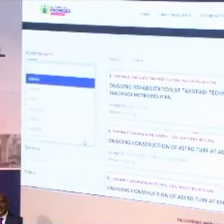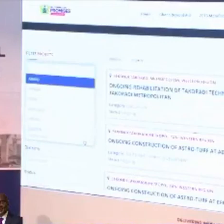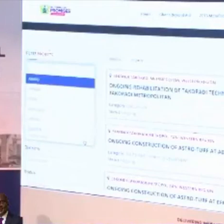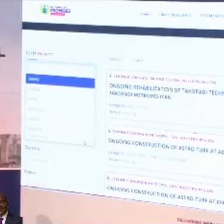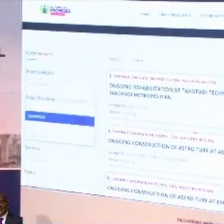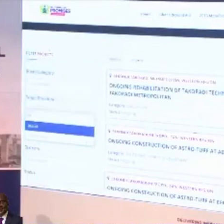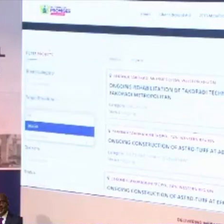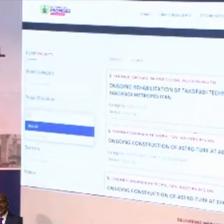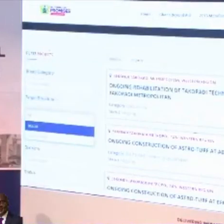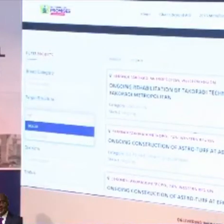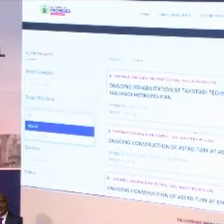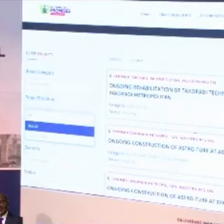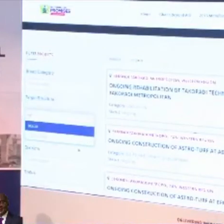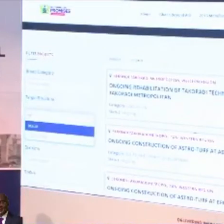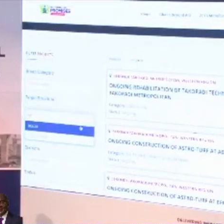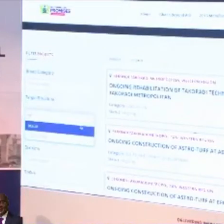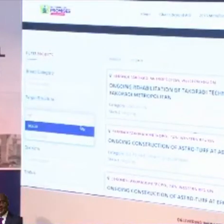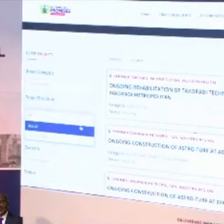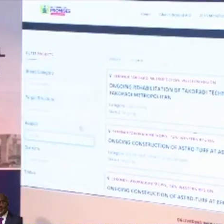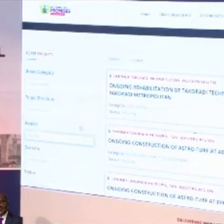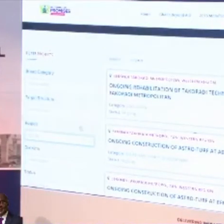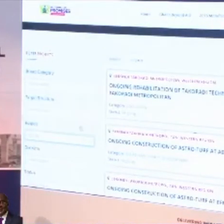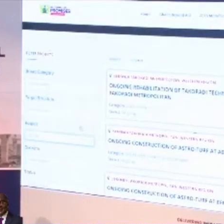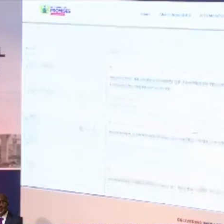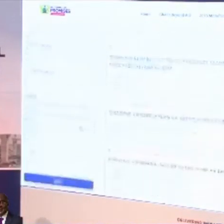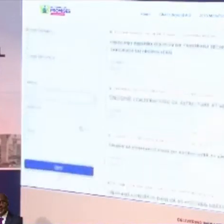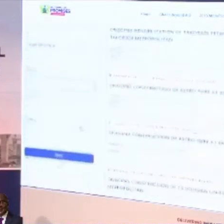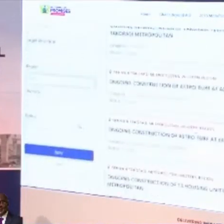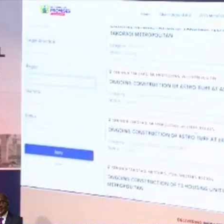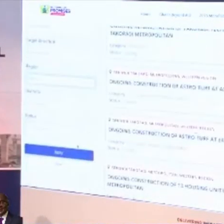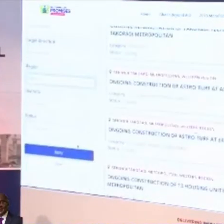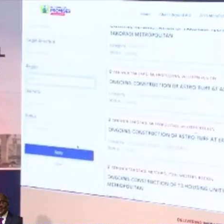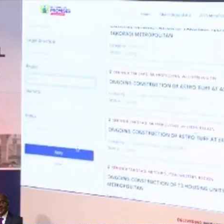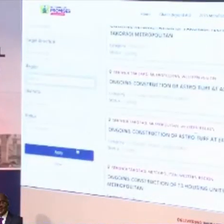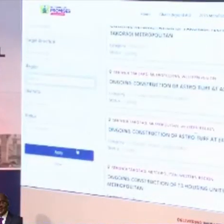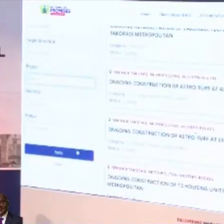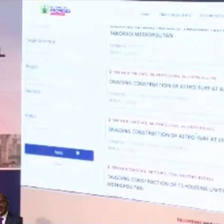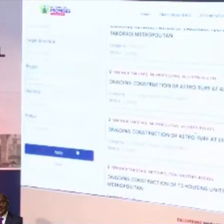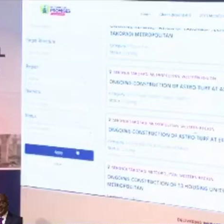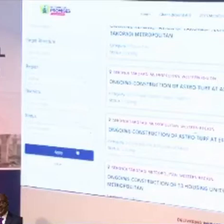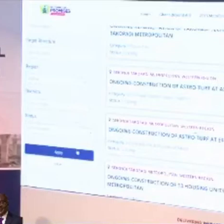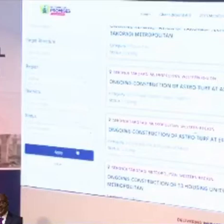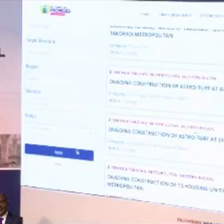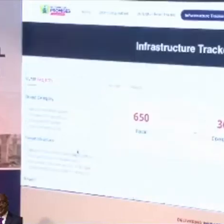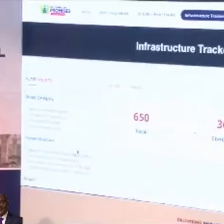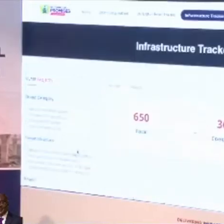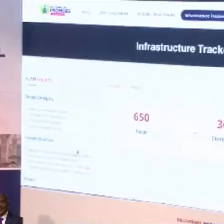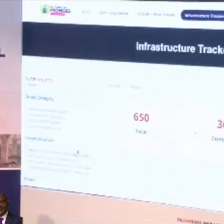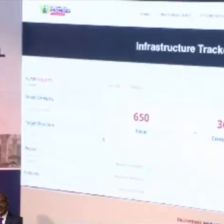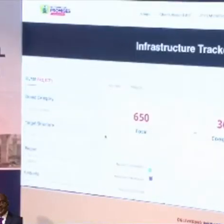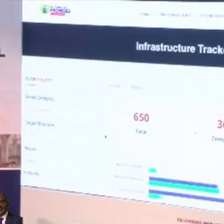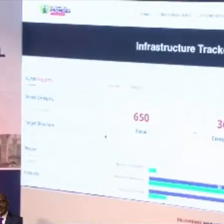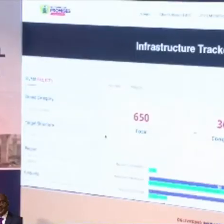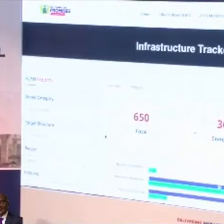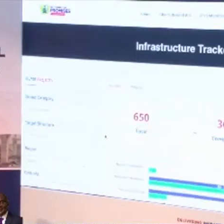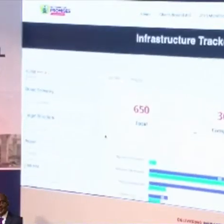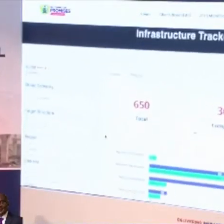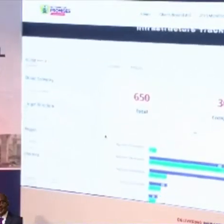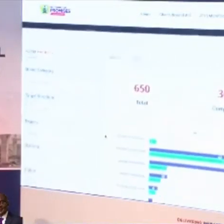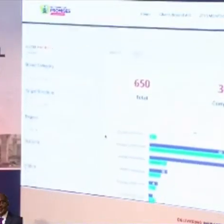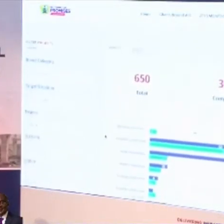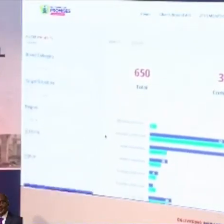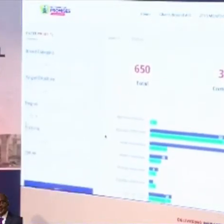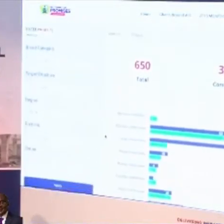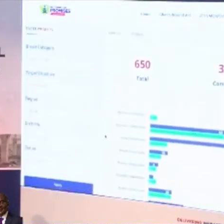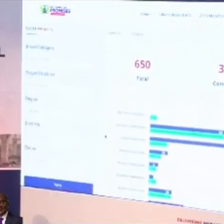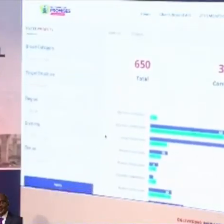And some of these projects, because of the one constituency, 1 million. If you have more constituencies, you have more projects, and so on. So